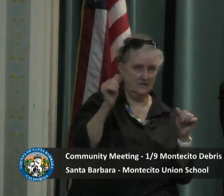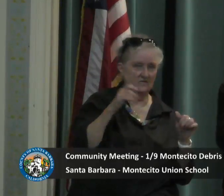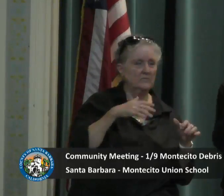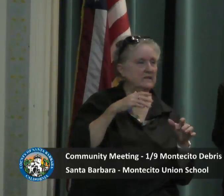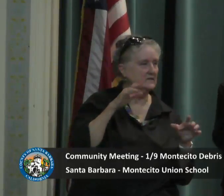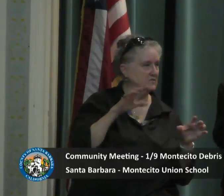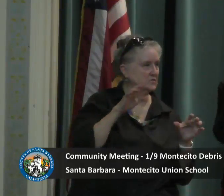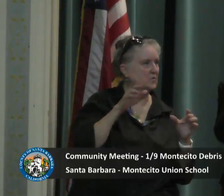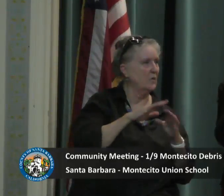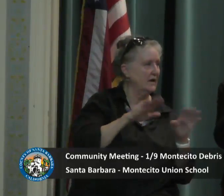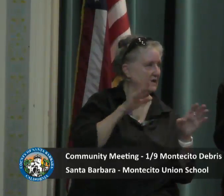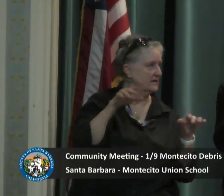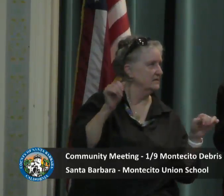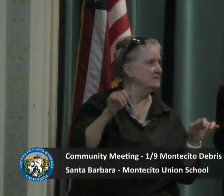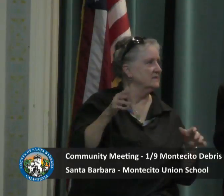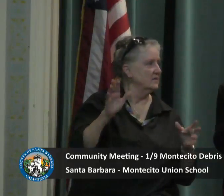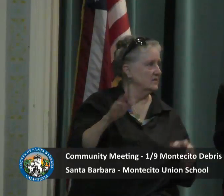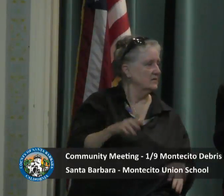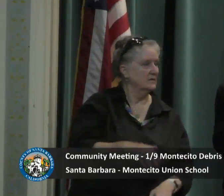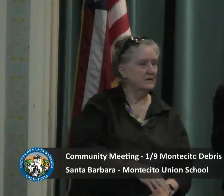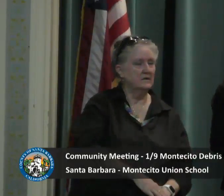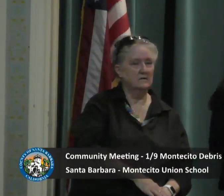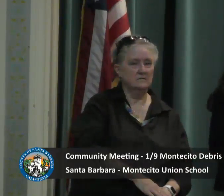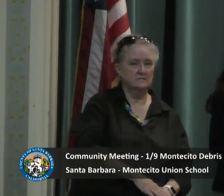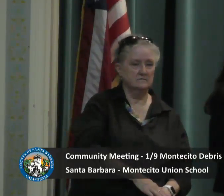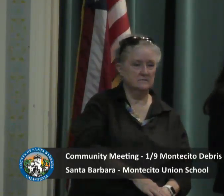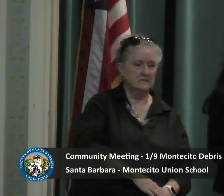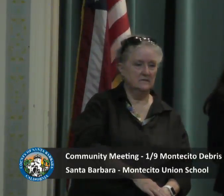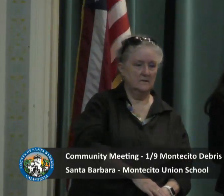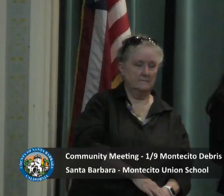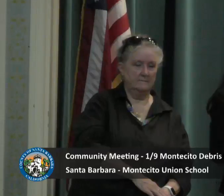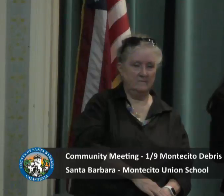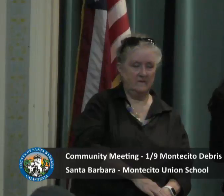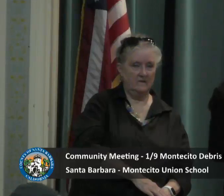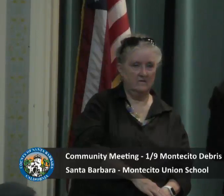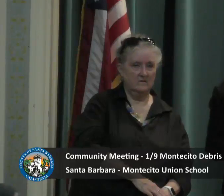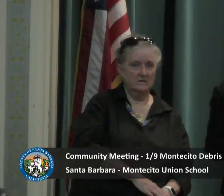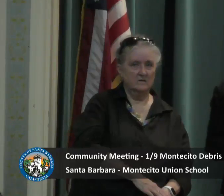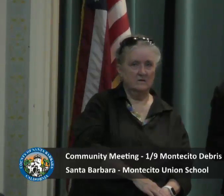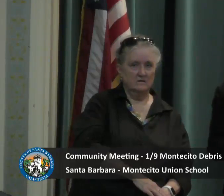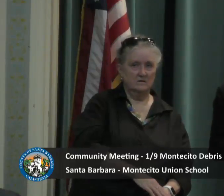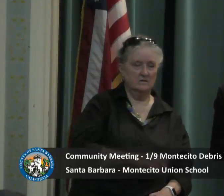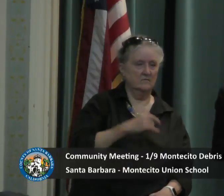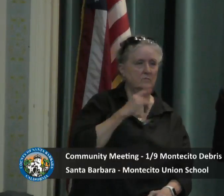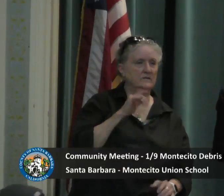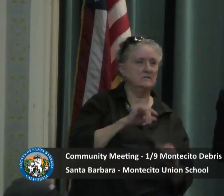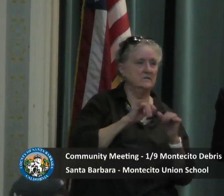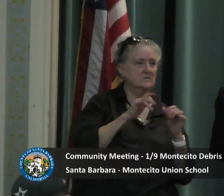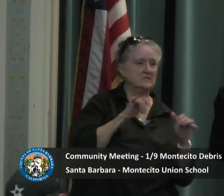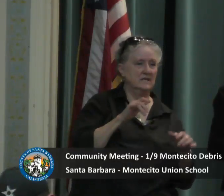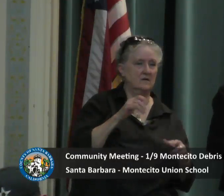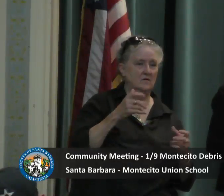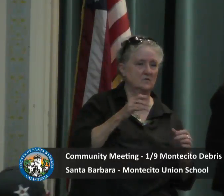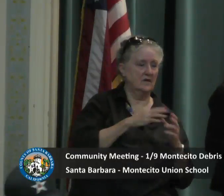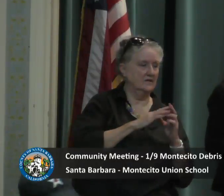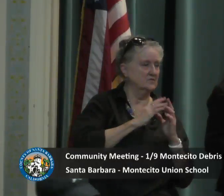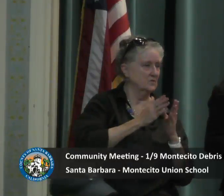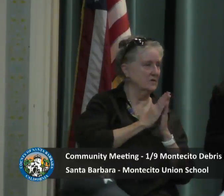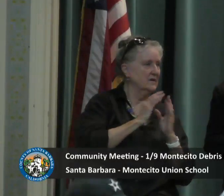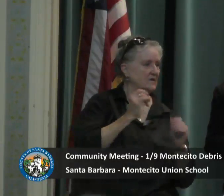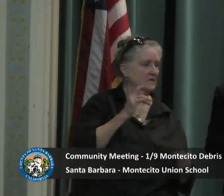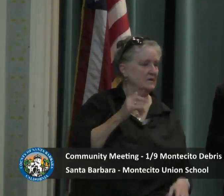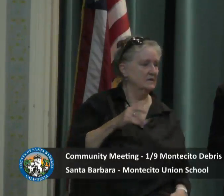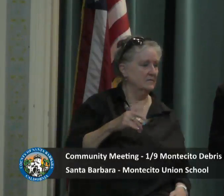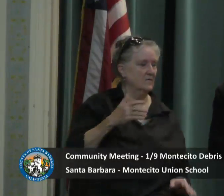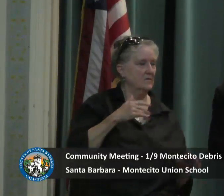please exit quietly out through one of the doors. But if everyone is committed to staying here, we'd like to answer everyone's questions. So before